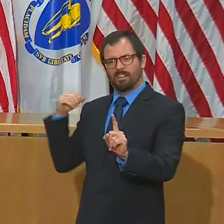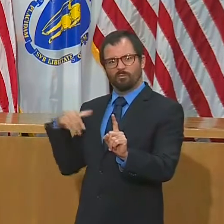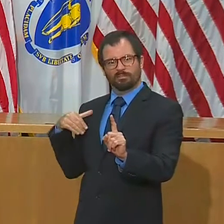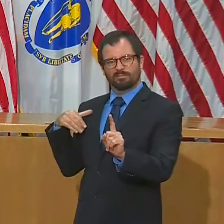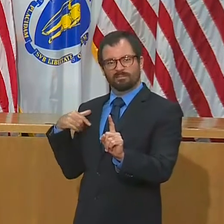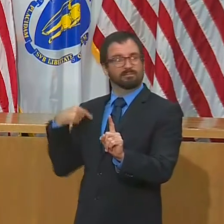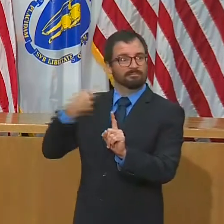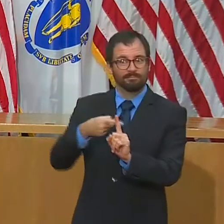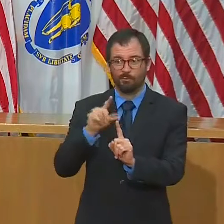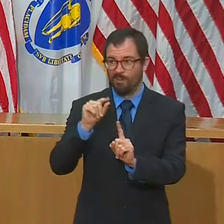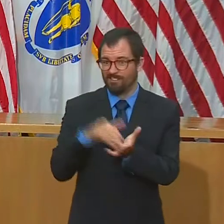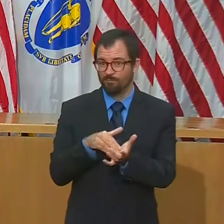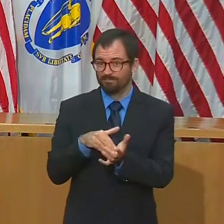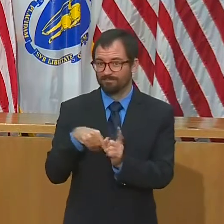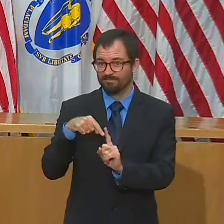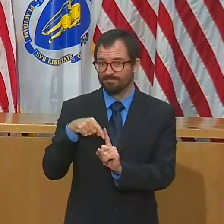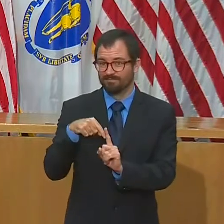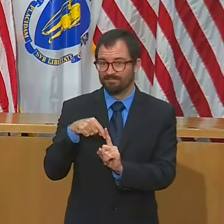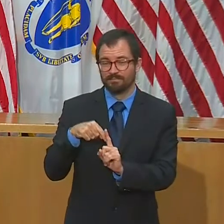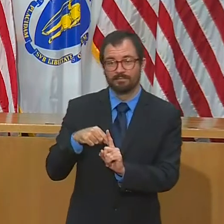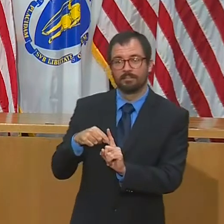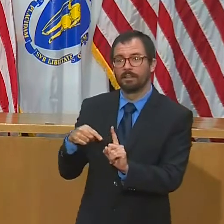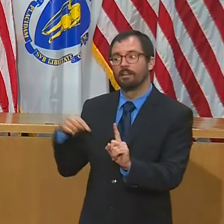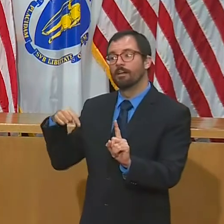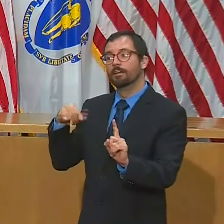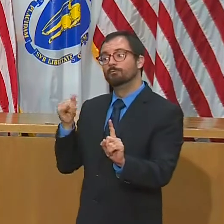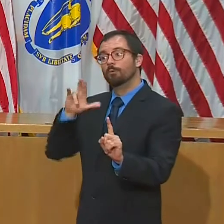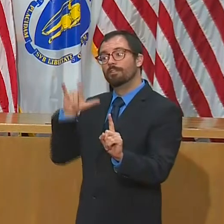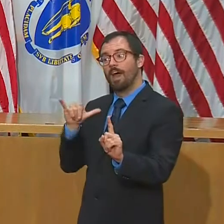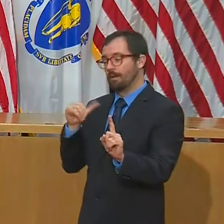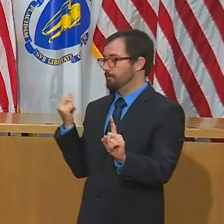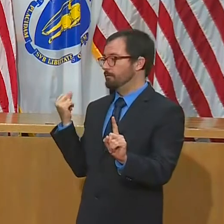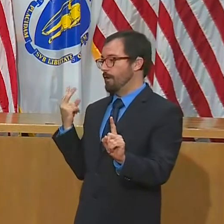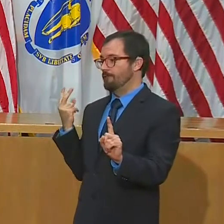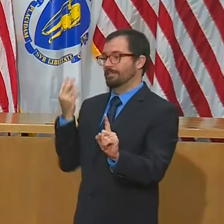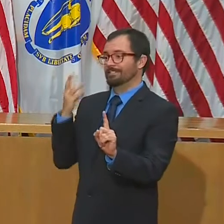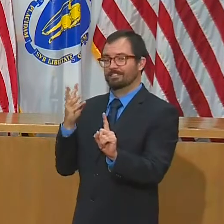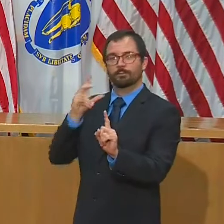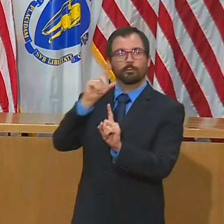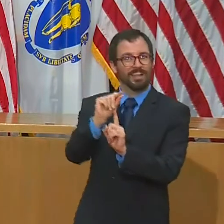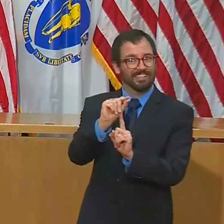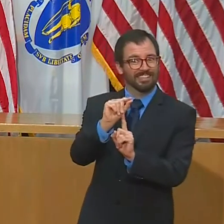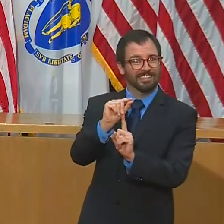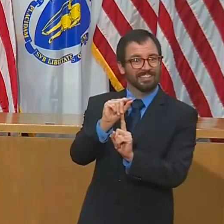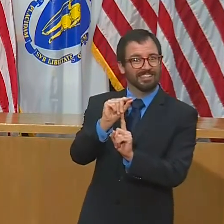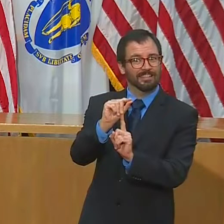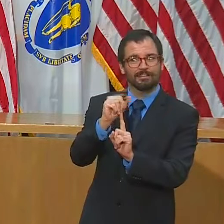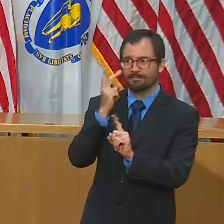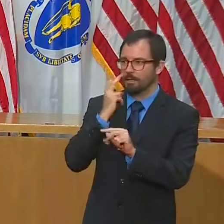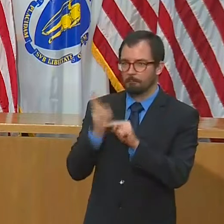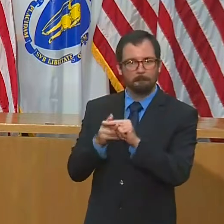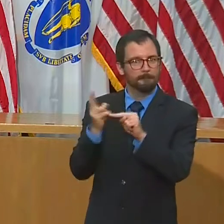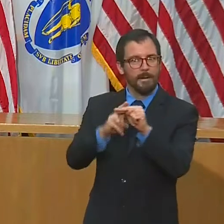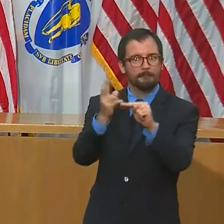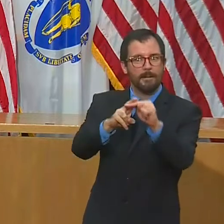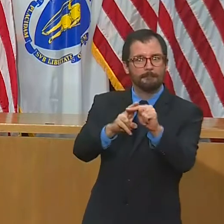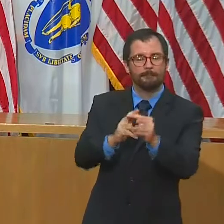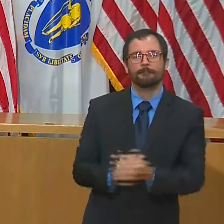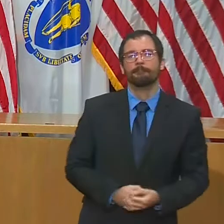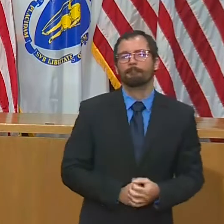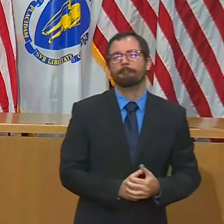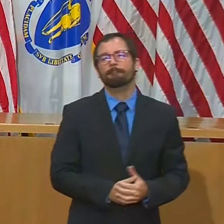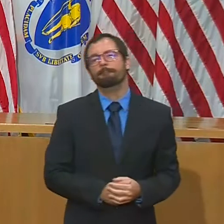to see success in increasing testing through our Stop the Spread initiative, which currently provides free testing in 17 communities